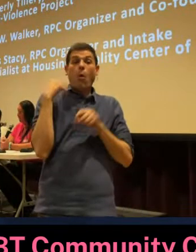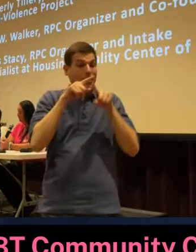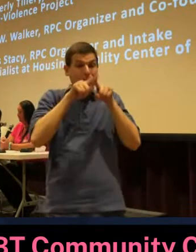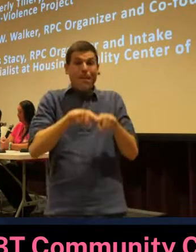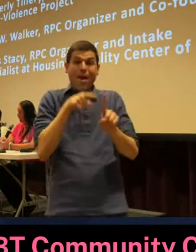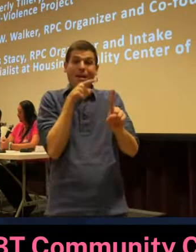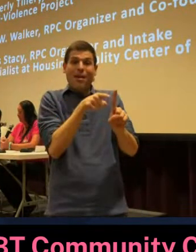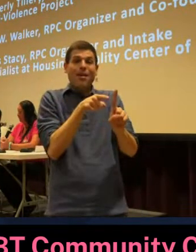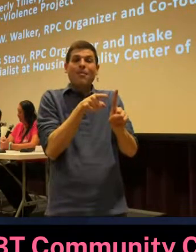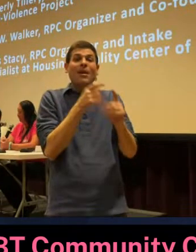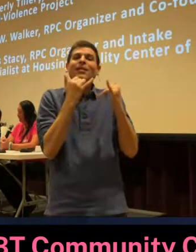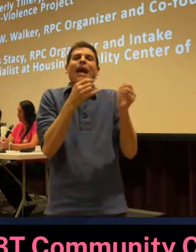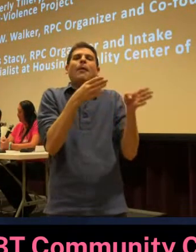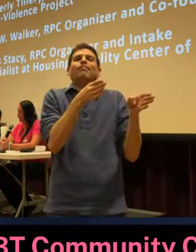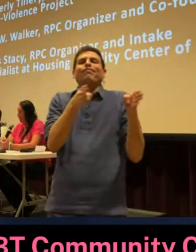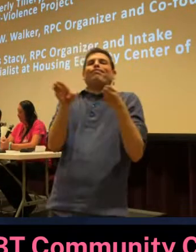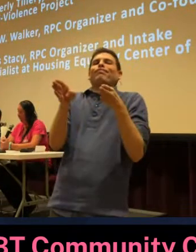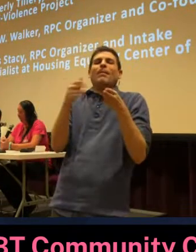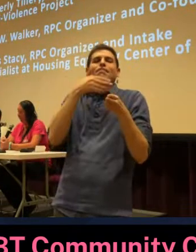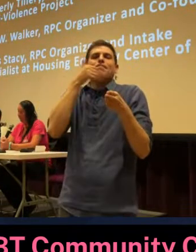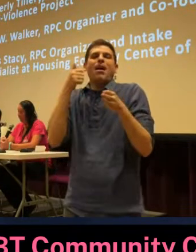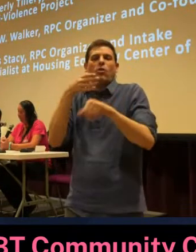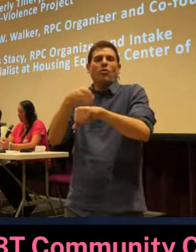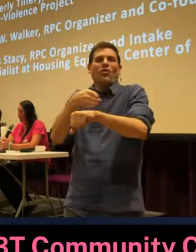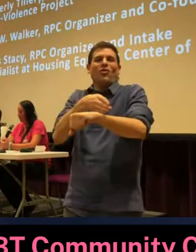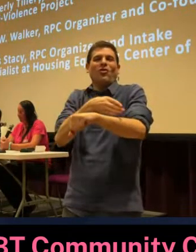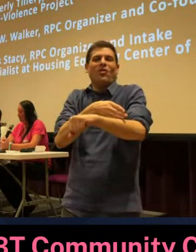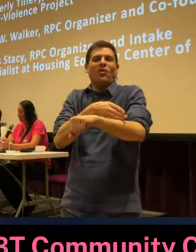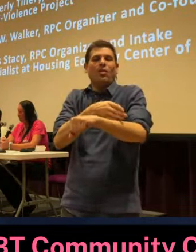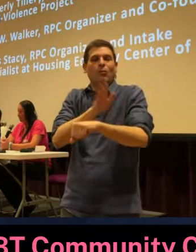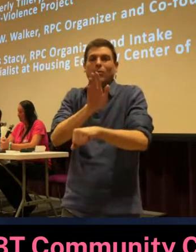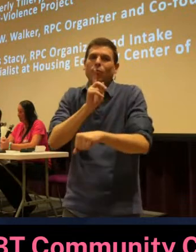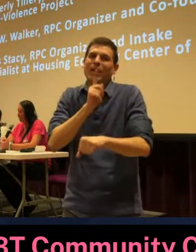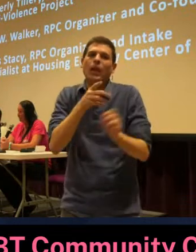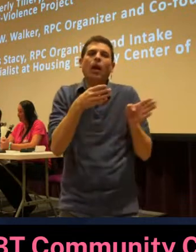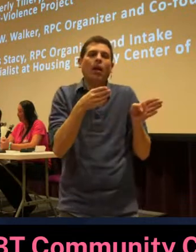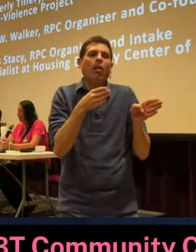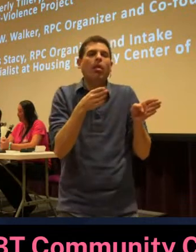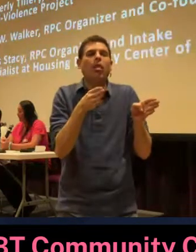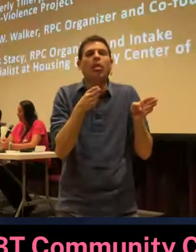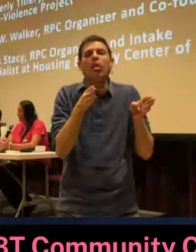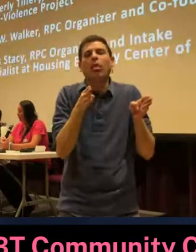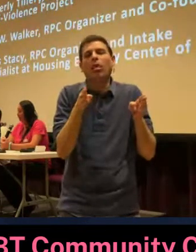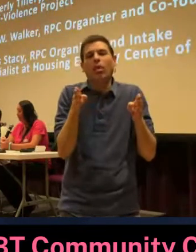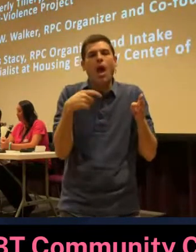move that much faster away from those and getting into places where we get people into permanent housing.